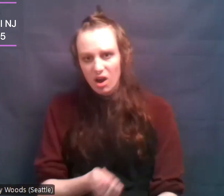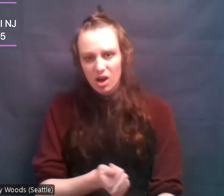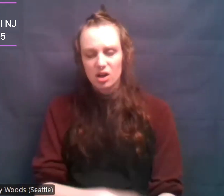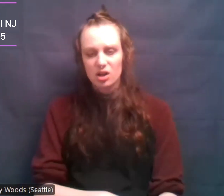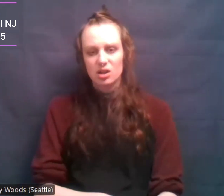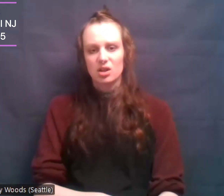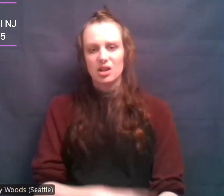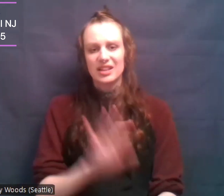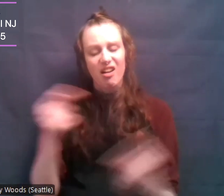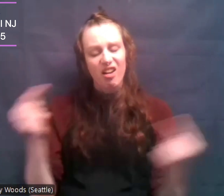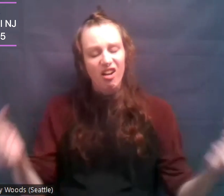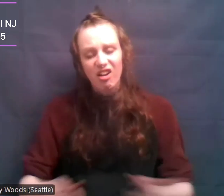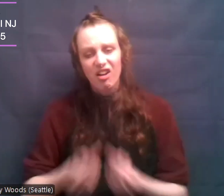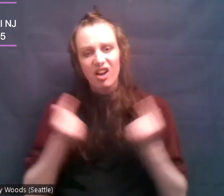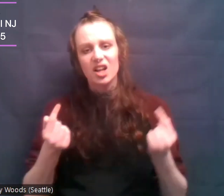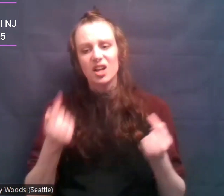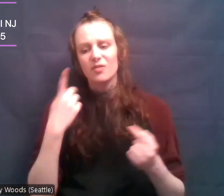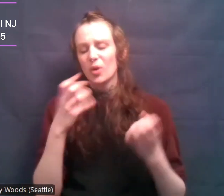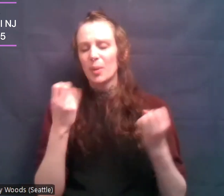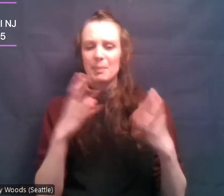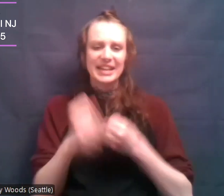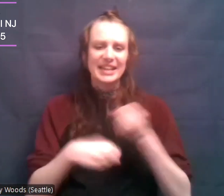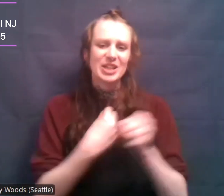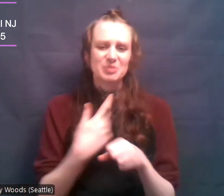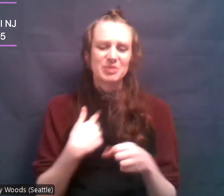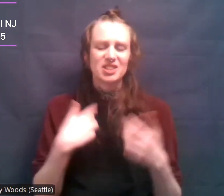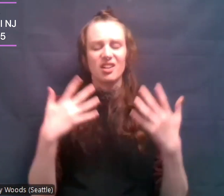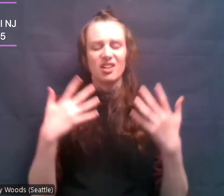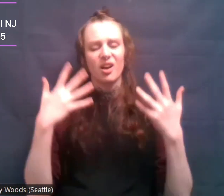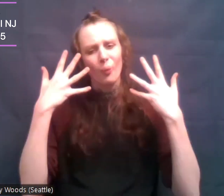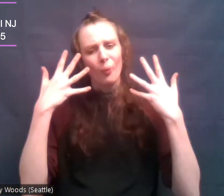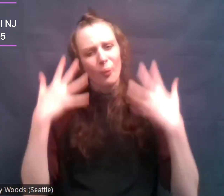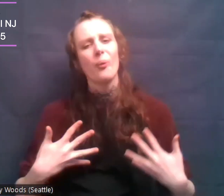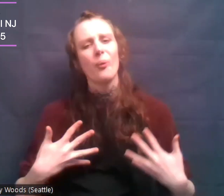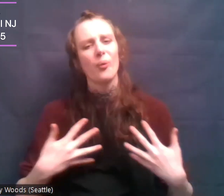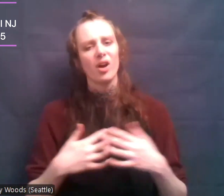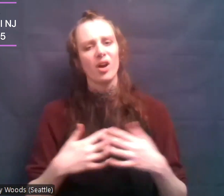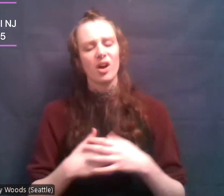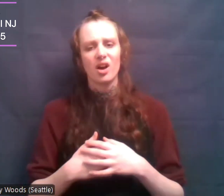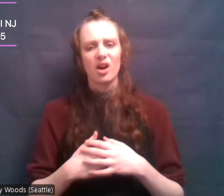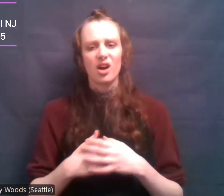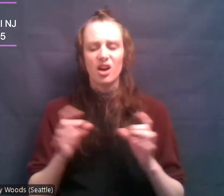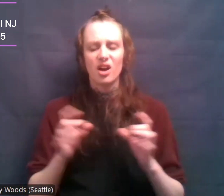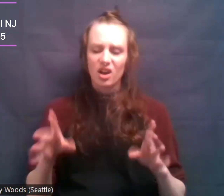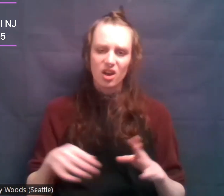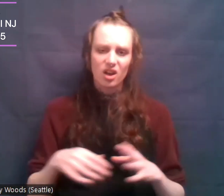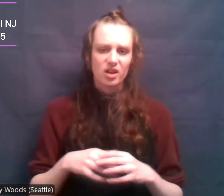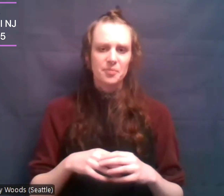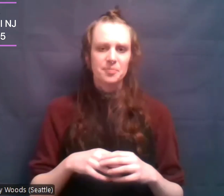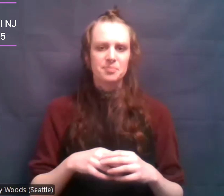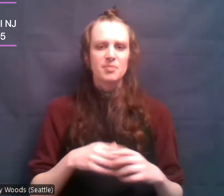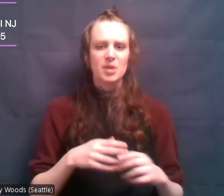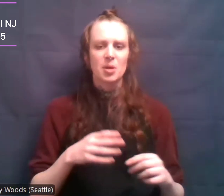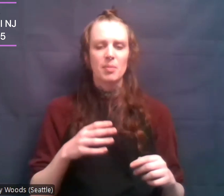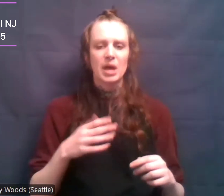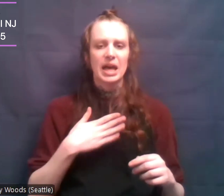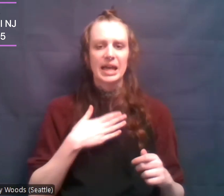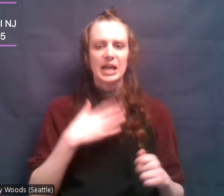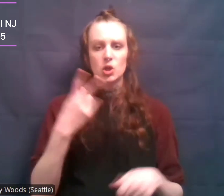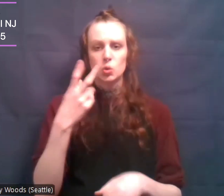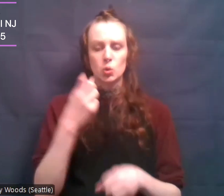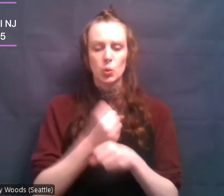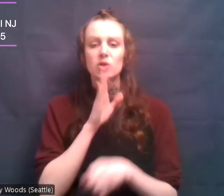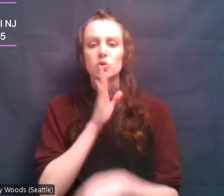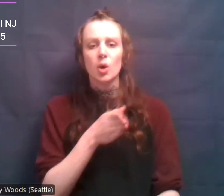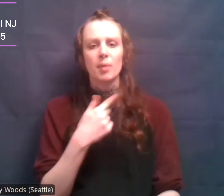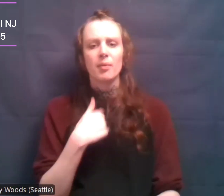being miserable. I spent 2 years. I remember on my 2 year anniversary, I was miserable,